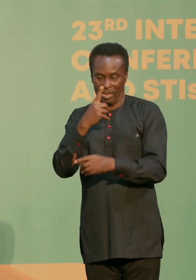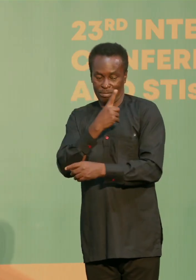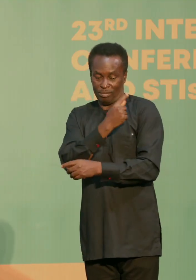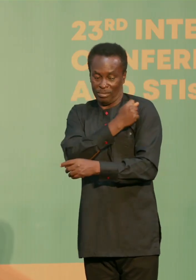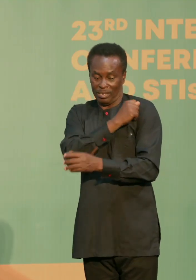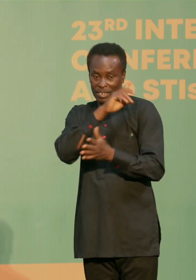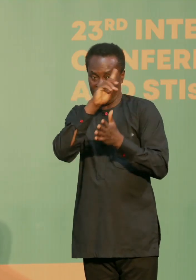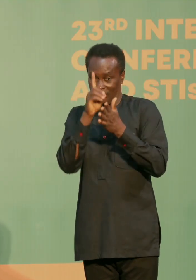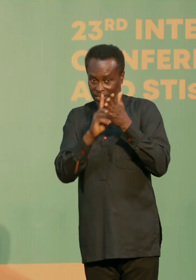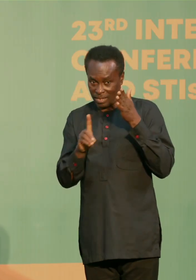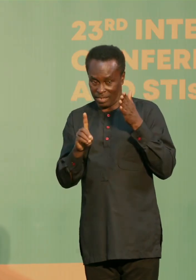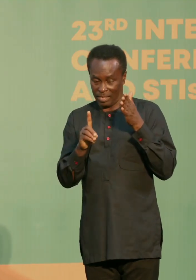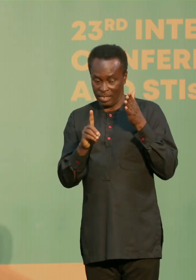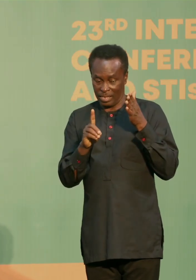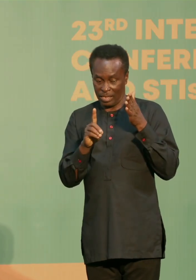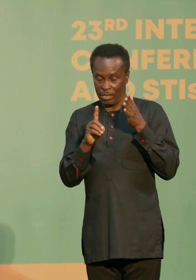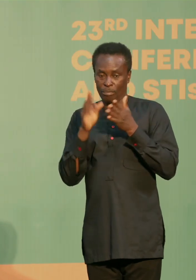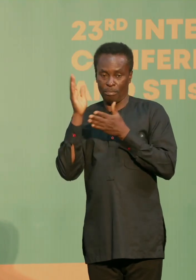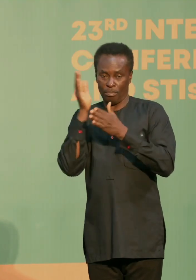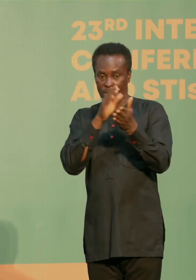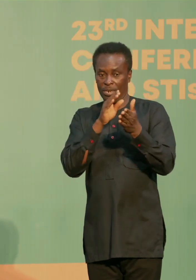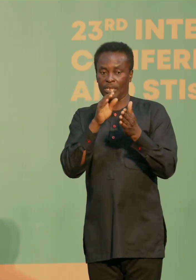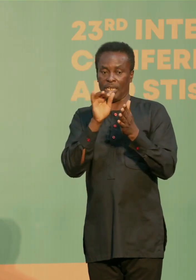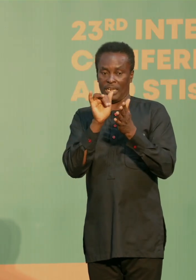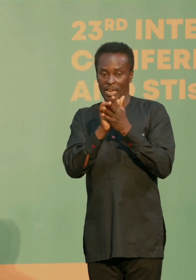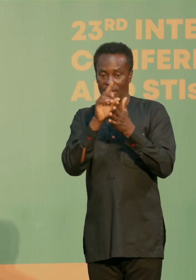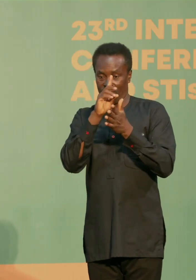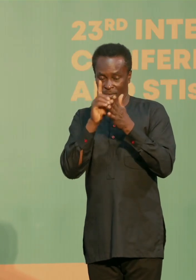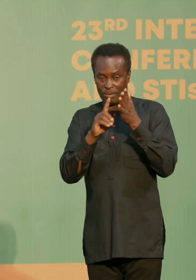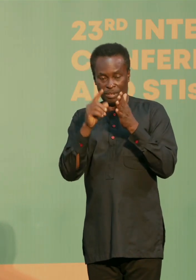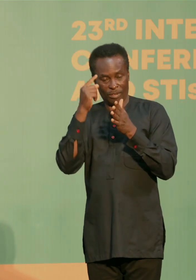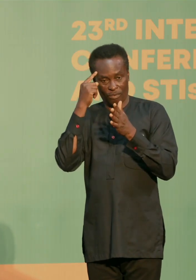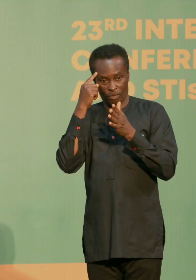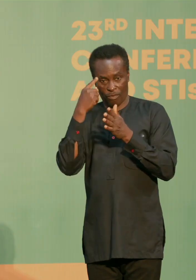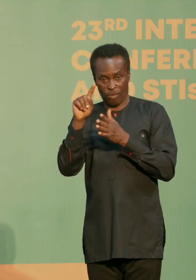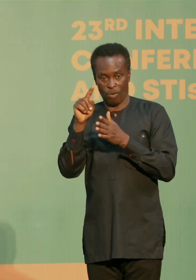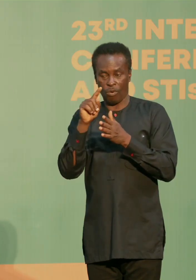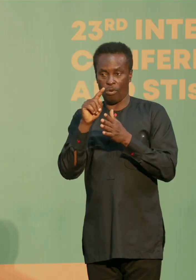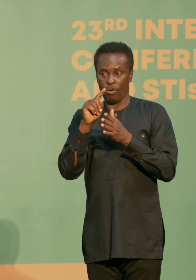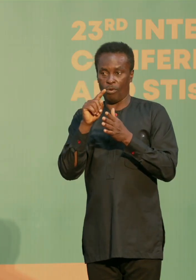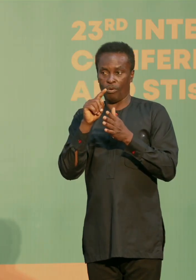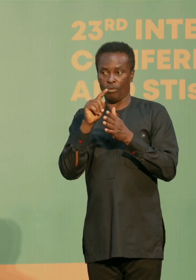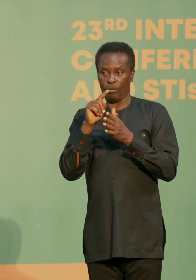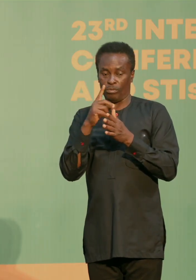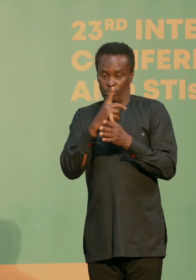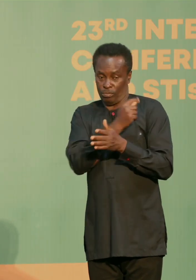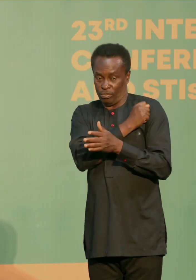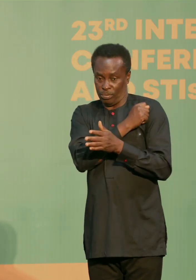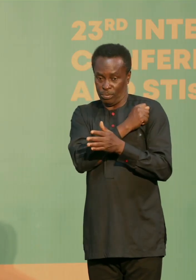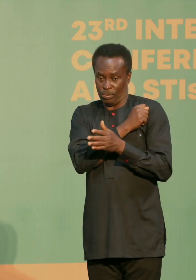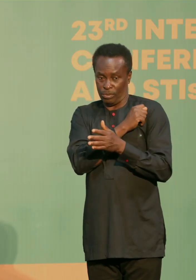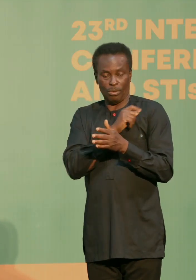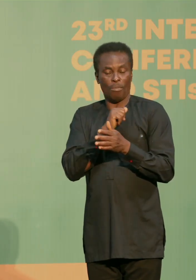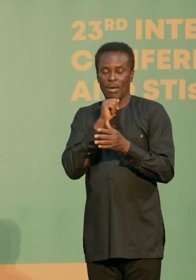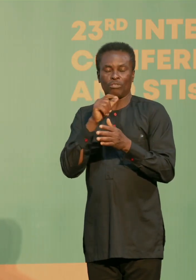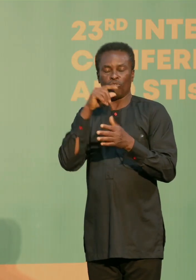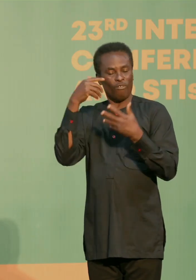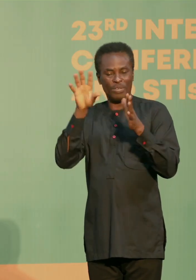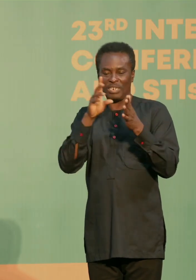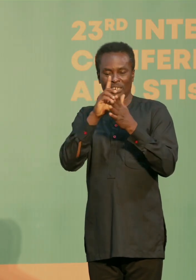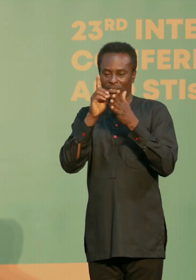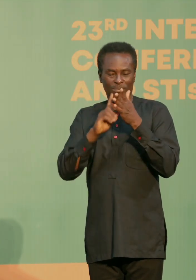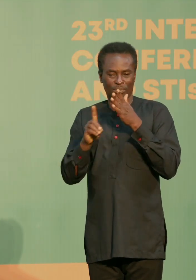designed, the first vaccine was a bivalent vaccine covering those 2. But vaccines have now been developed to